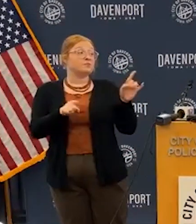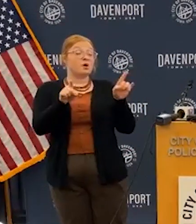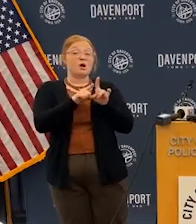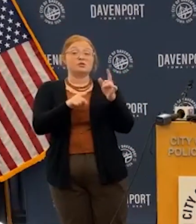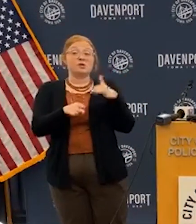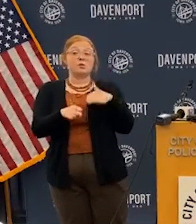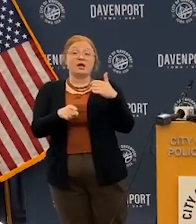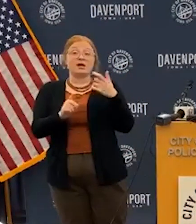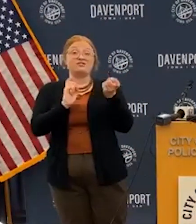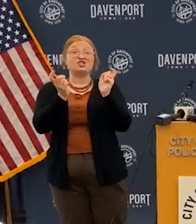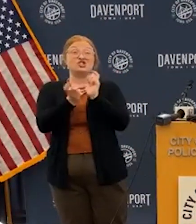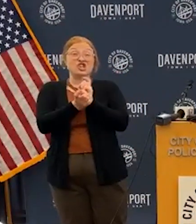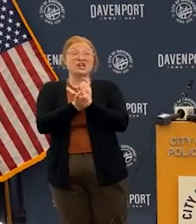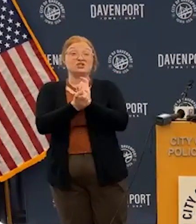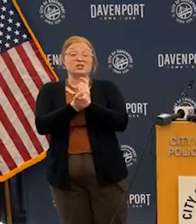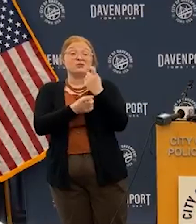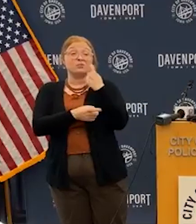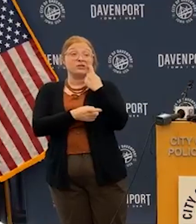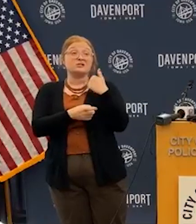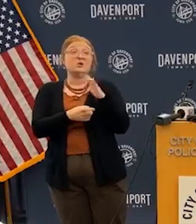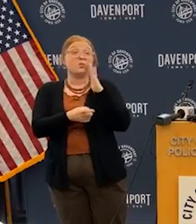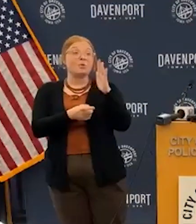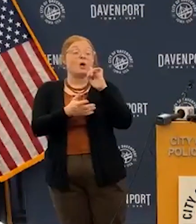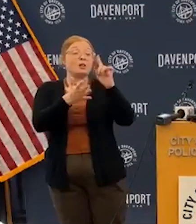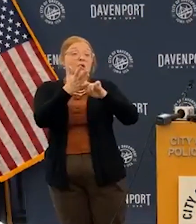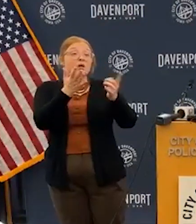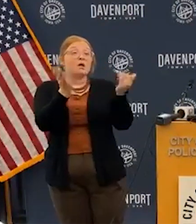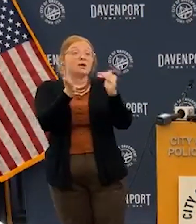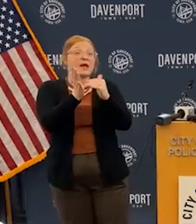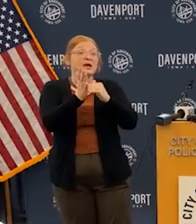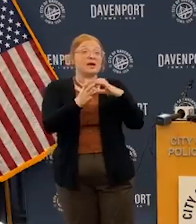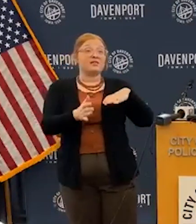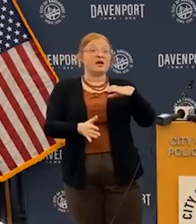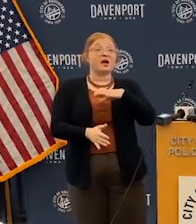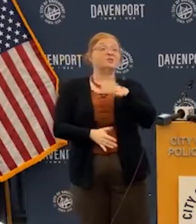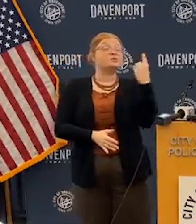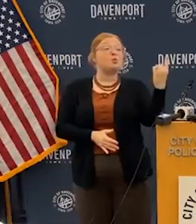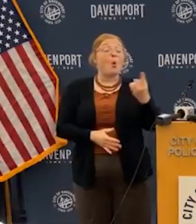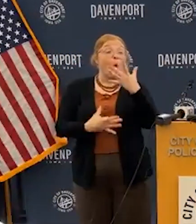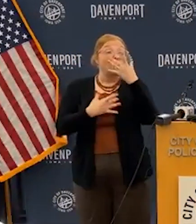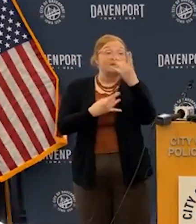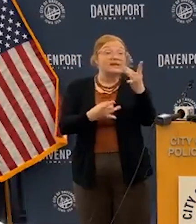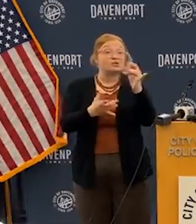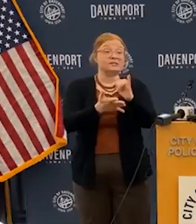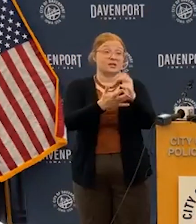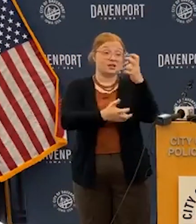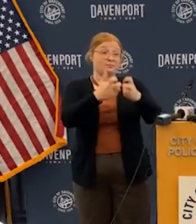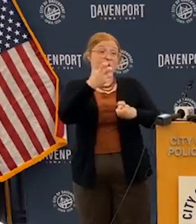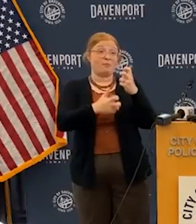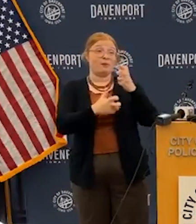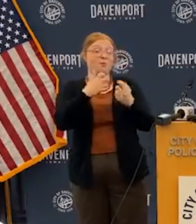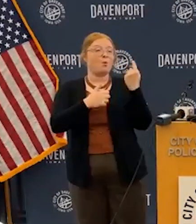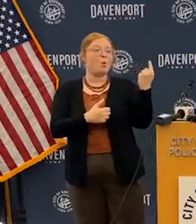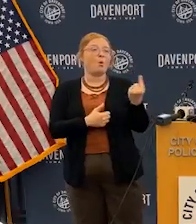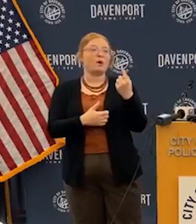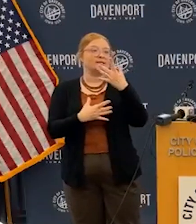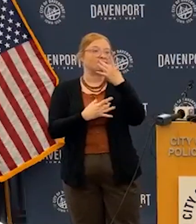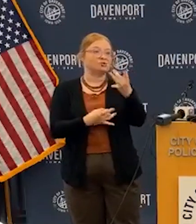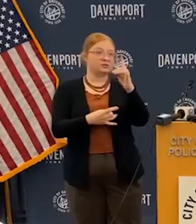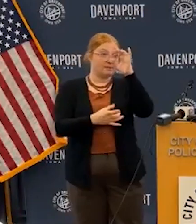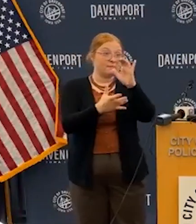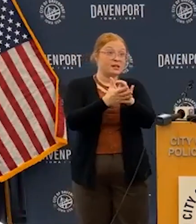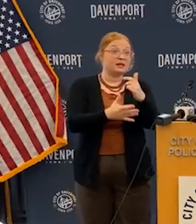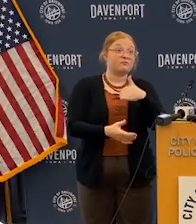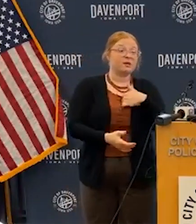again. The council is always interested in this issue, and so believe me, we will look at this again.